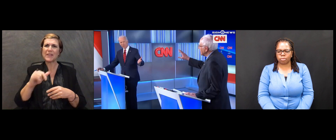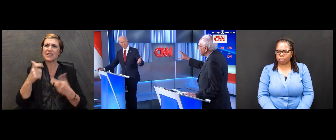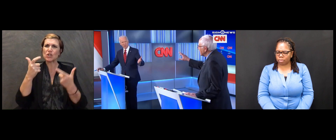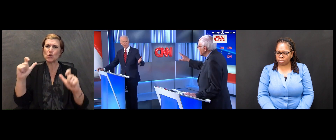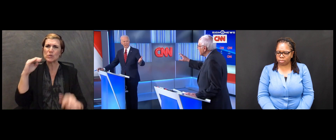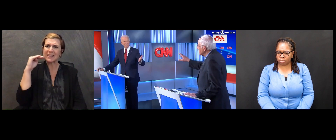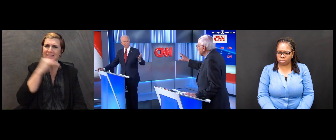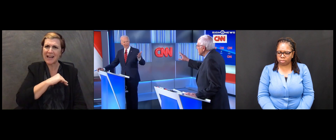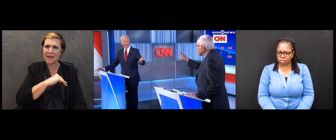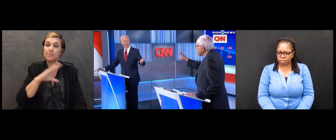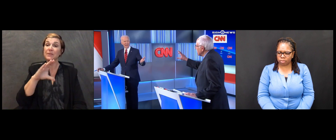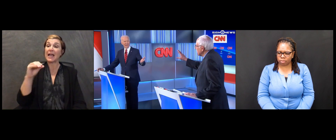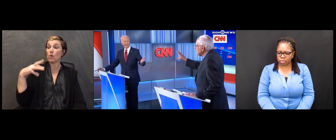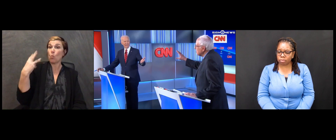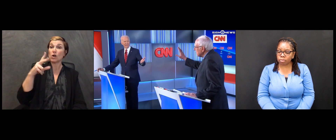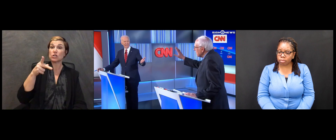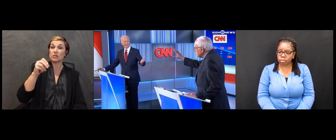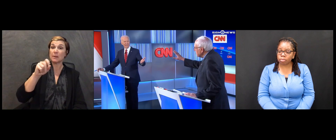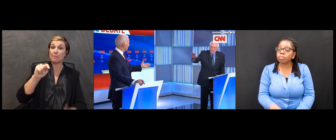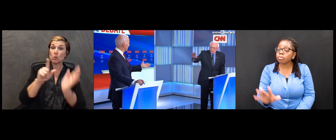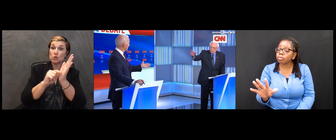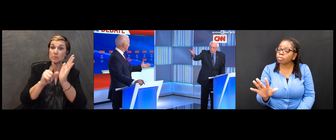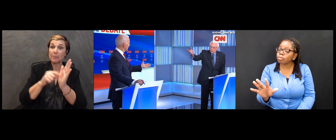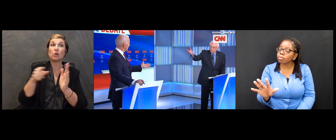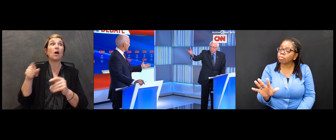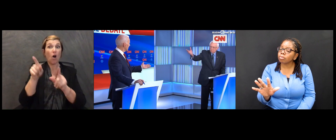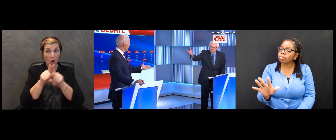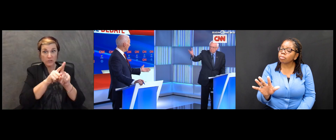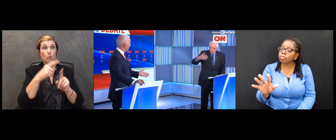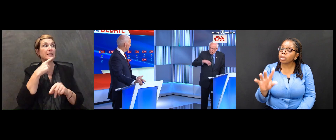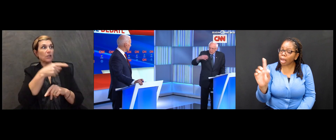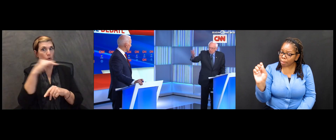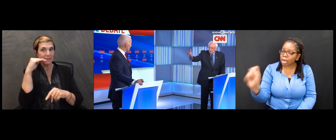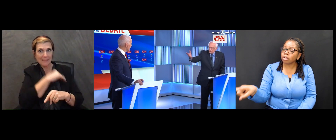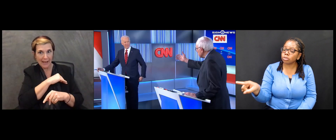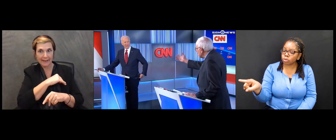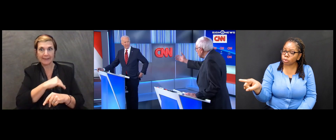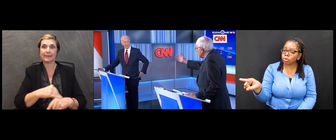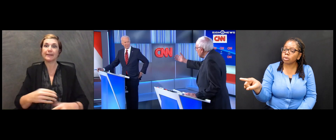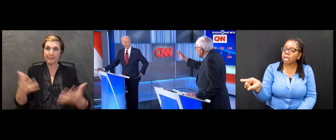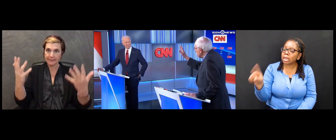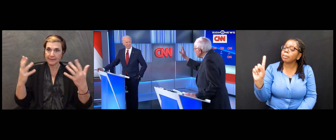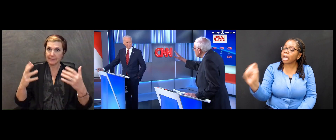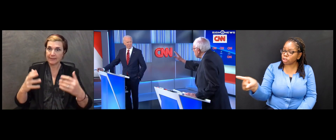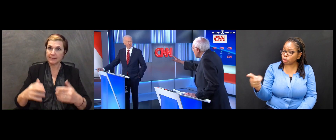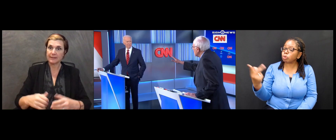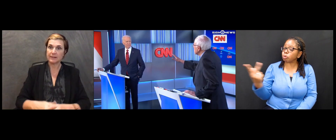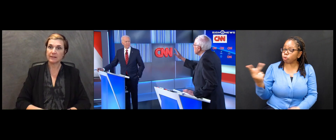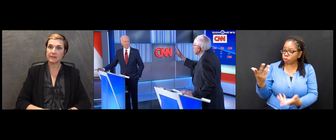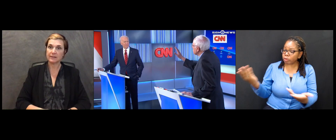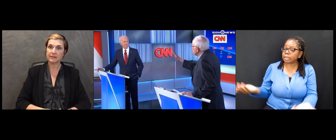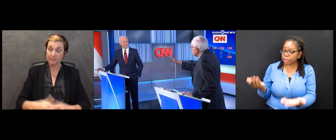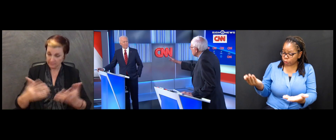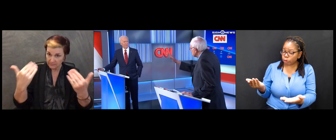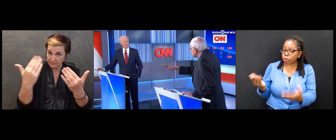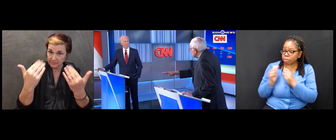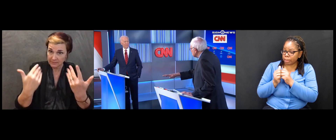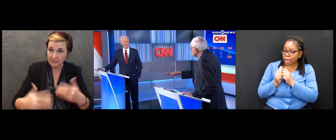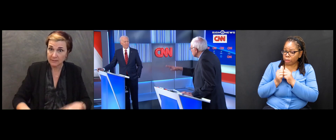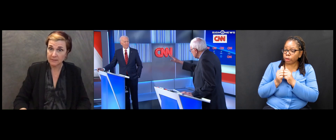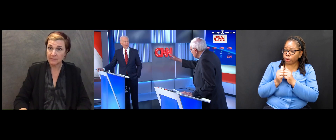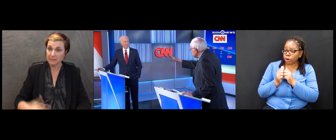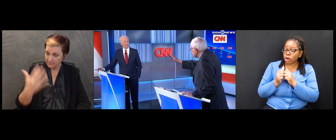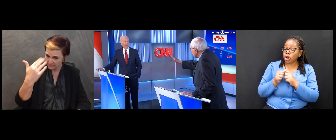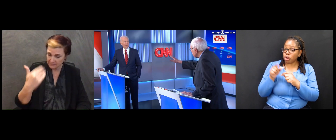the Washington Post said is a flat lie. Oh, well, let me ask you a question, Joe. Yeah. You're right here with me. Yeah. Have you been on the floor of the